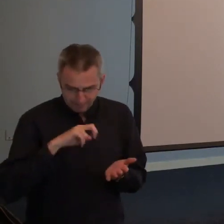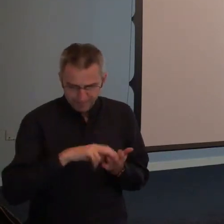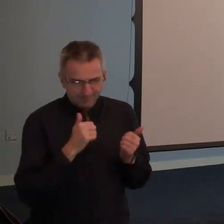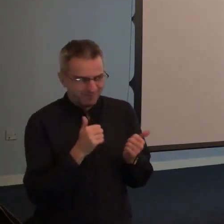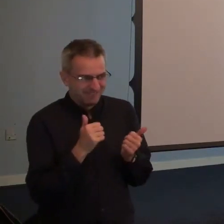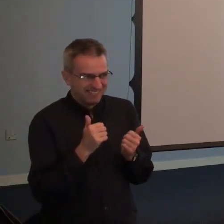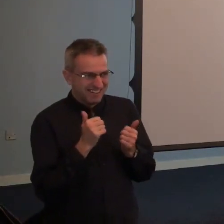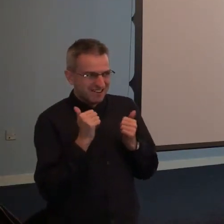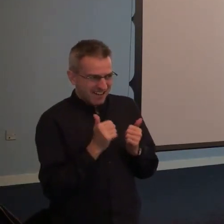I'm happy about that.